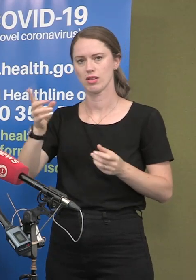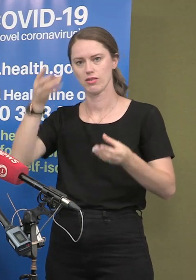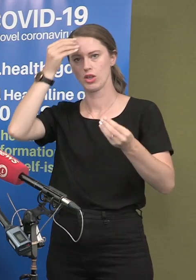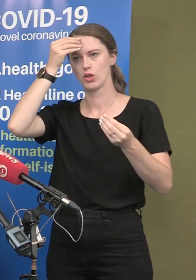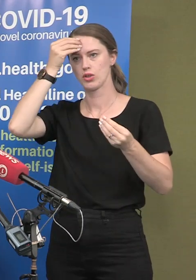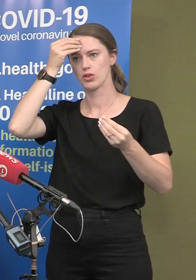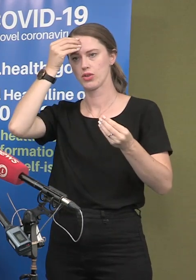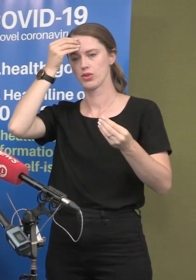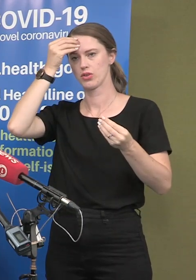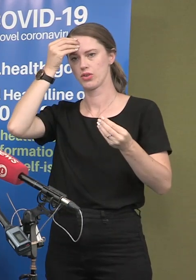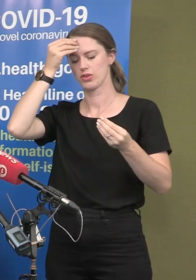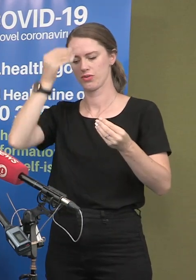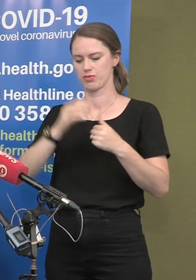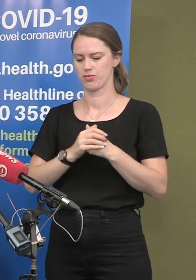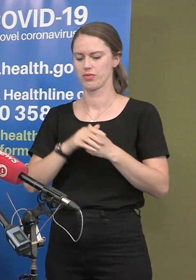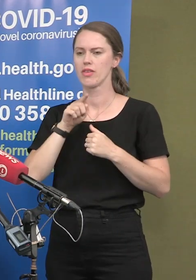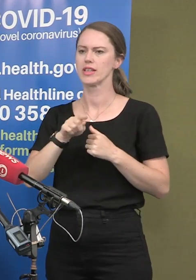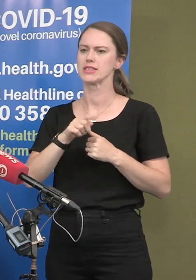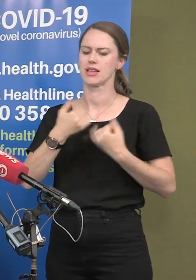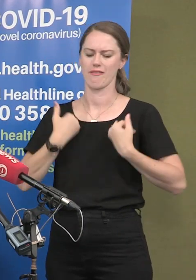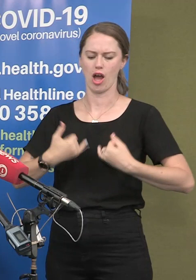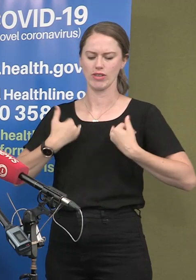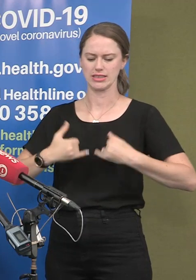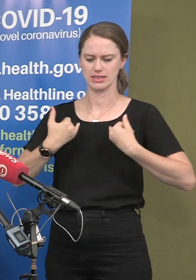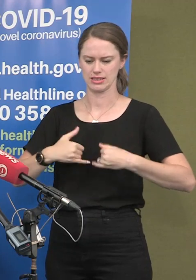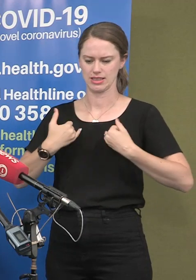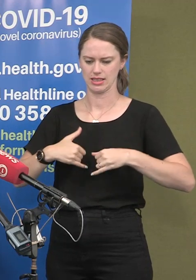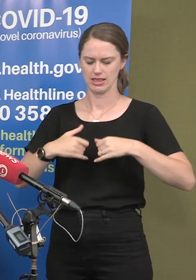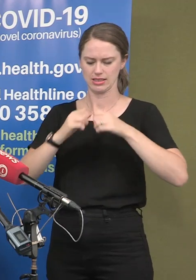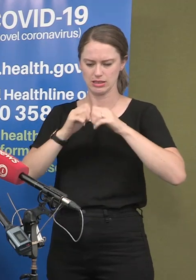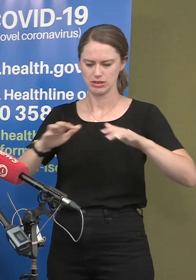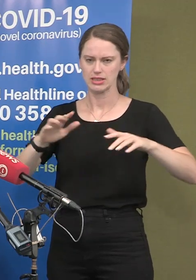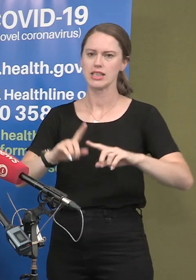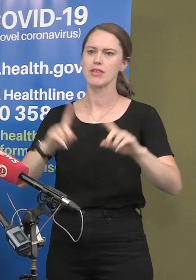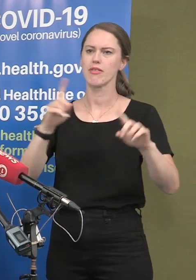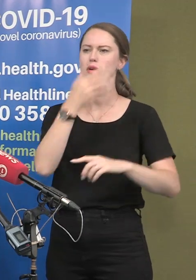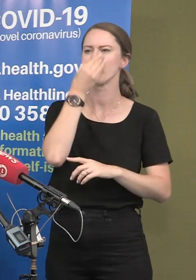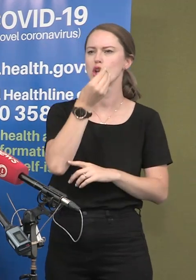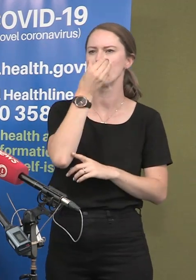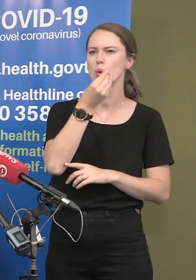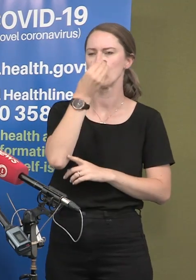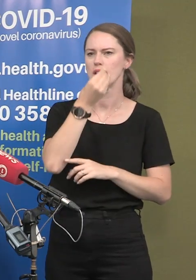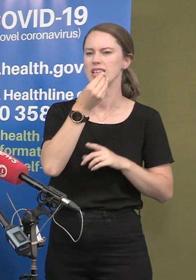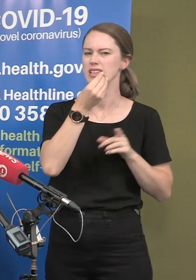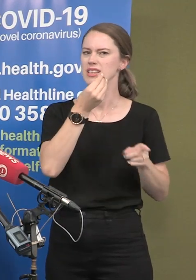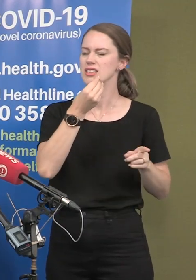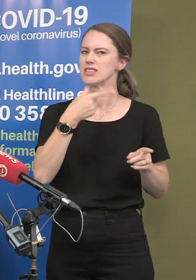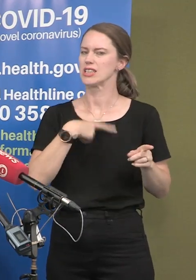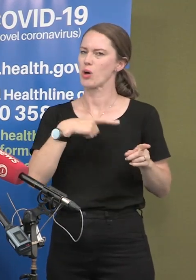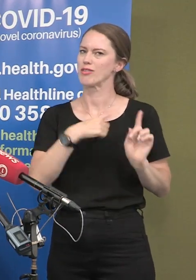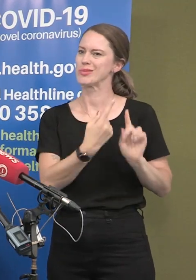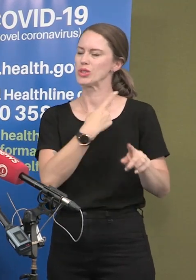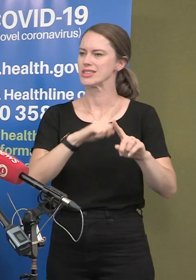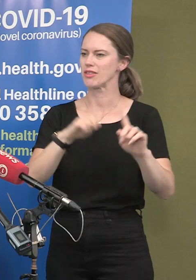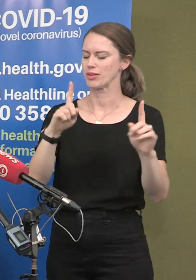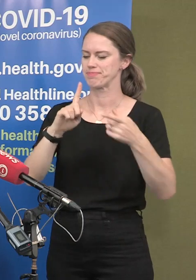2 things about the pattern of this virus and how it behaves that is different from influenza, that is influencing our response.